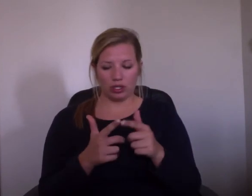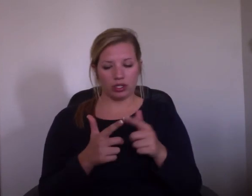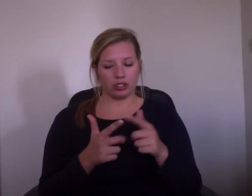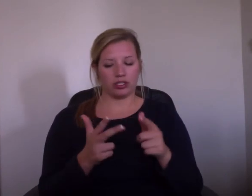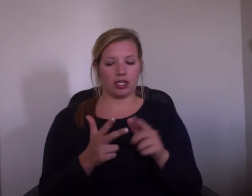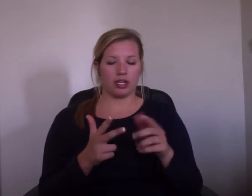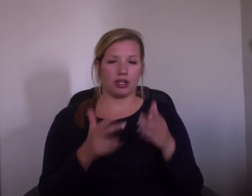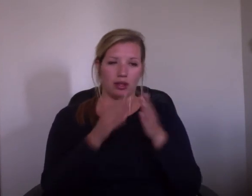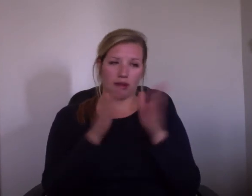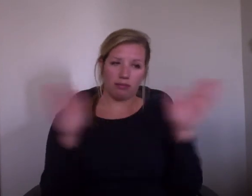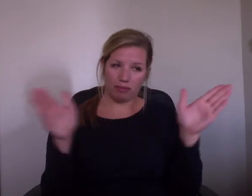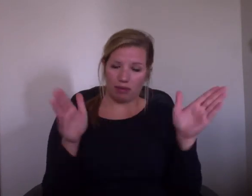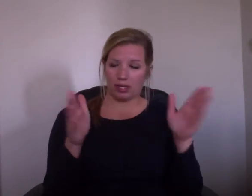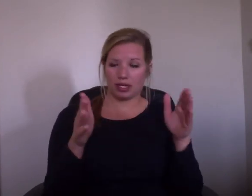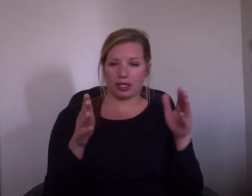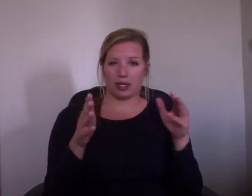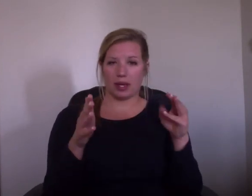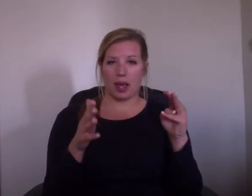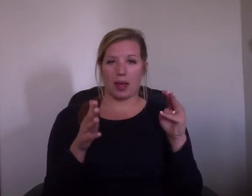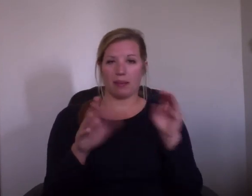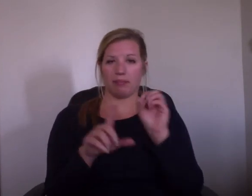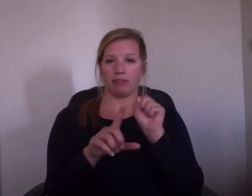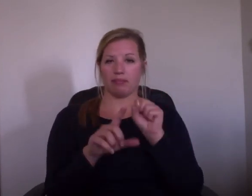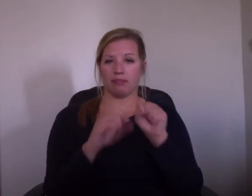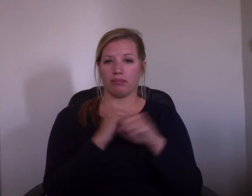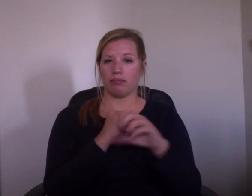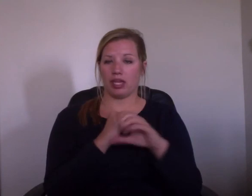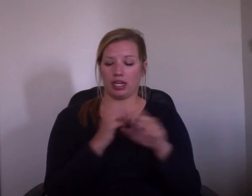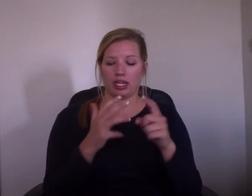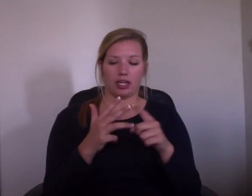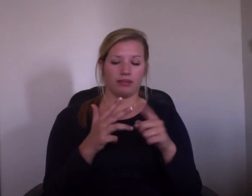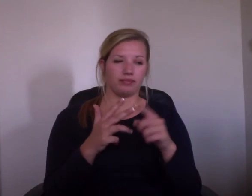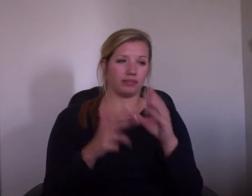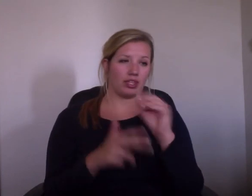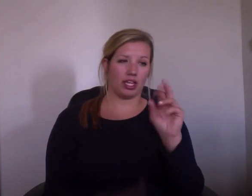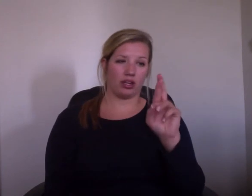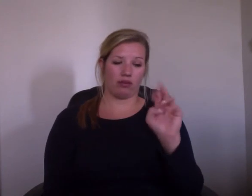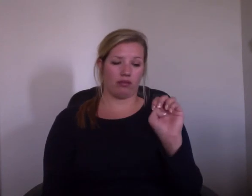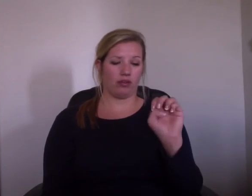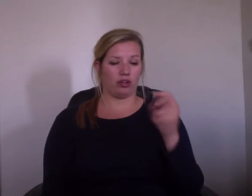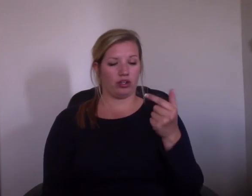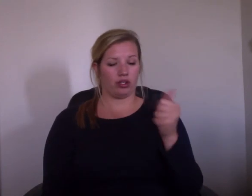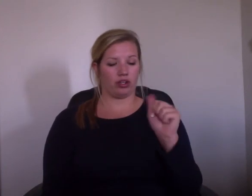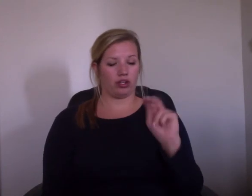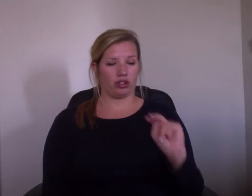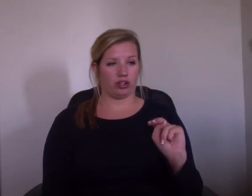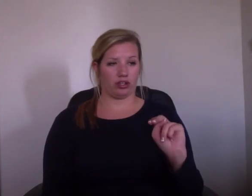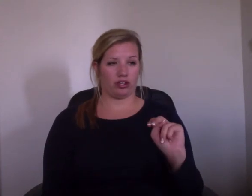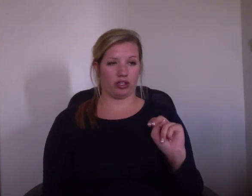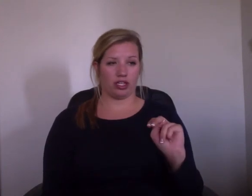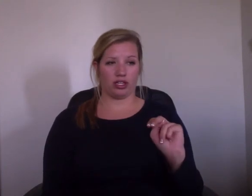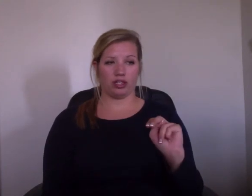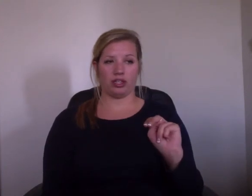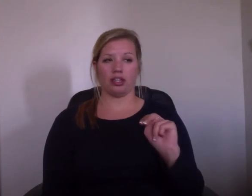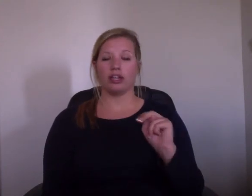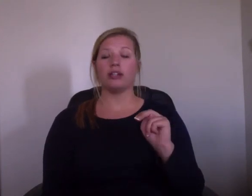American consciousness. And that effort was led by Ronald Reagan and his administration, as they had to still deal